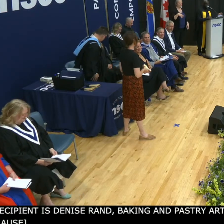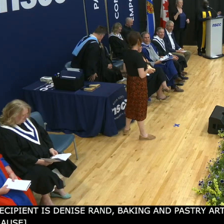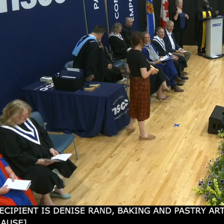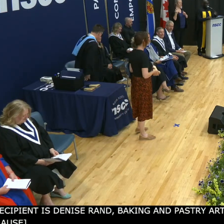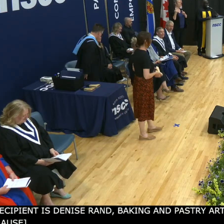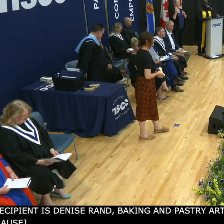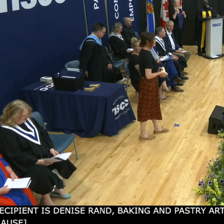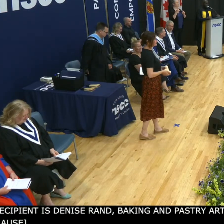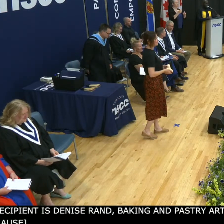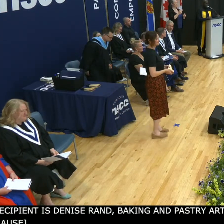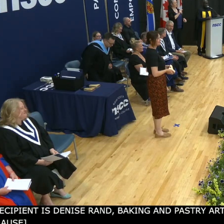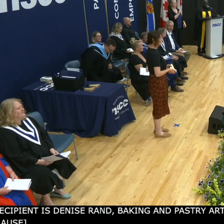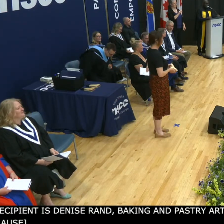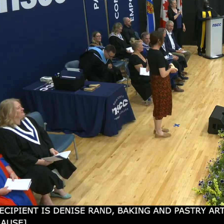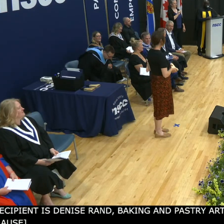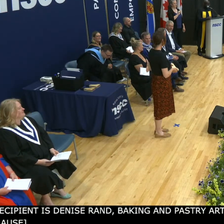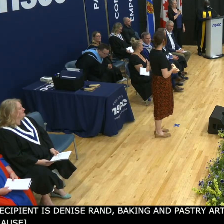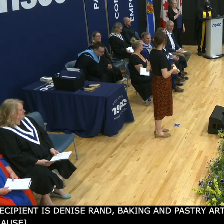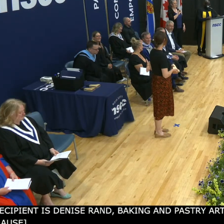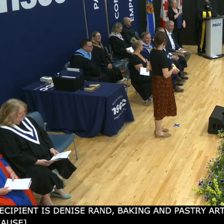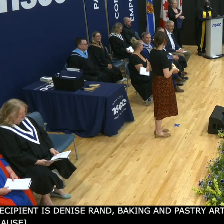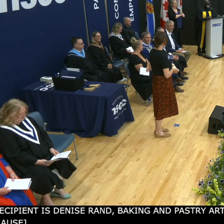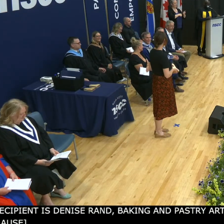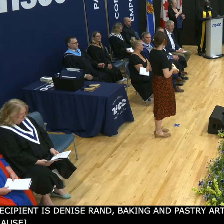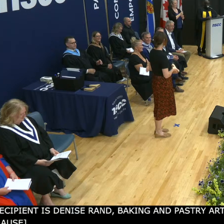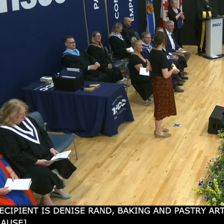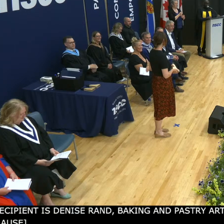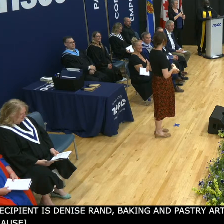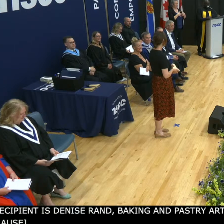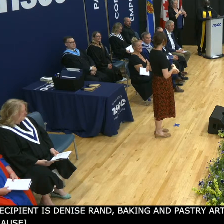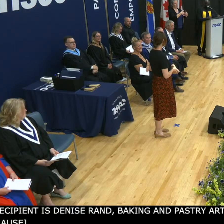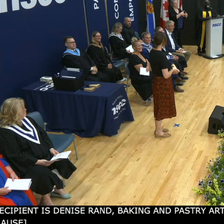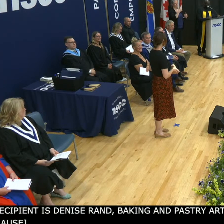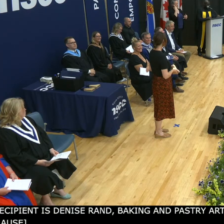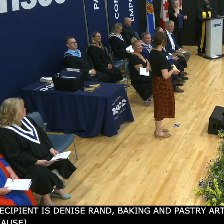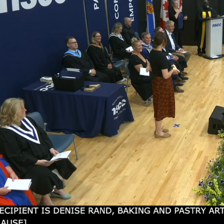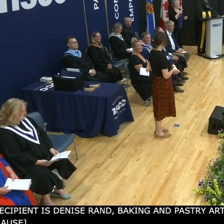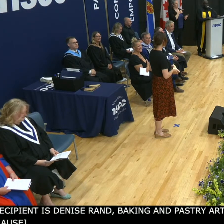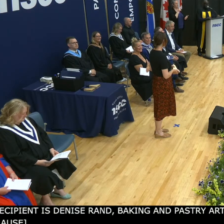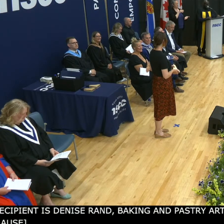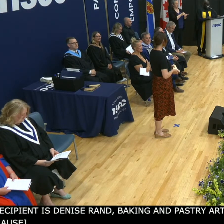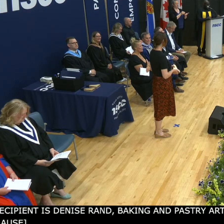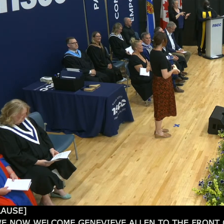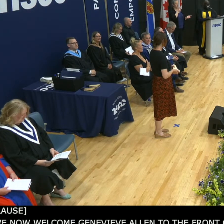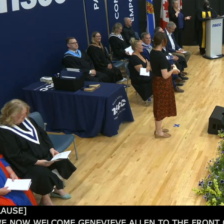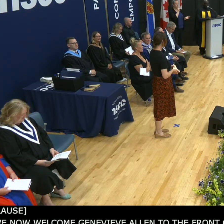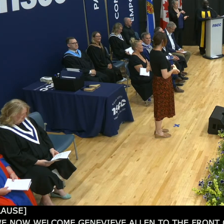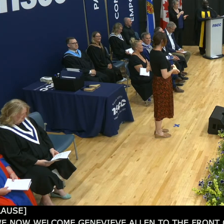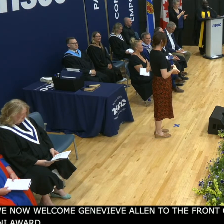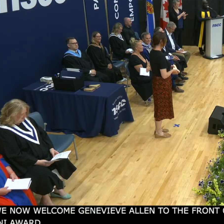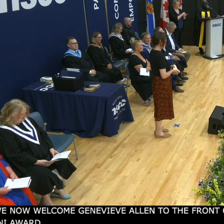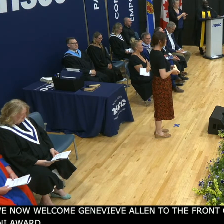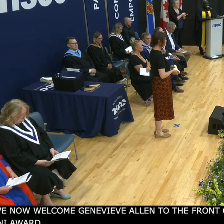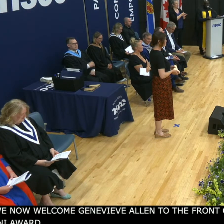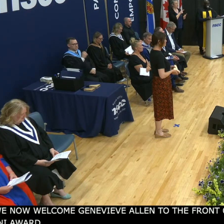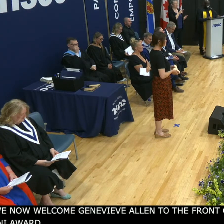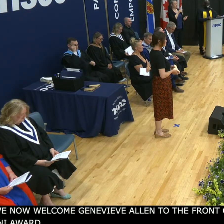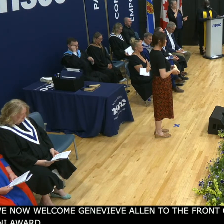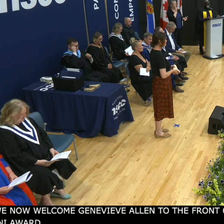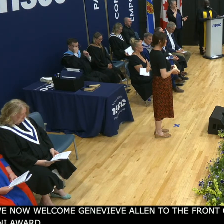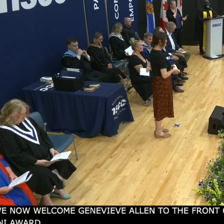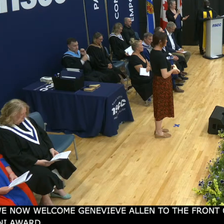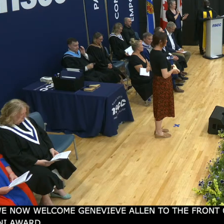year's NSCC Alumni Award. Awarded to a graduating student who embodies the NSCC